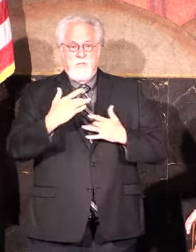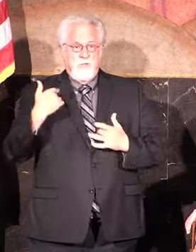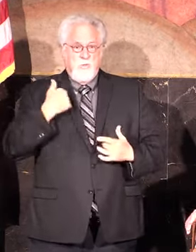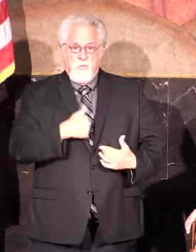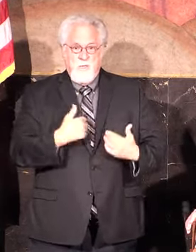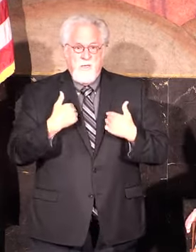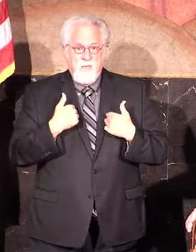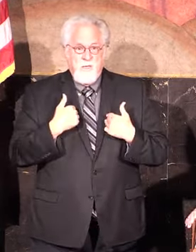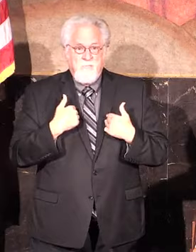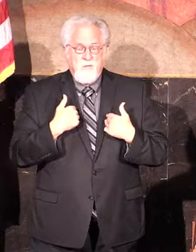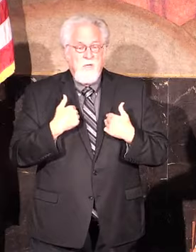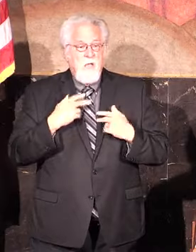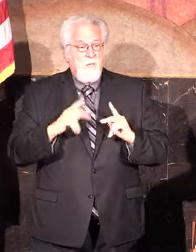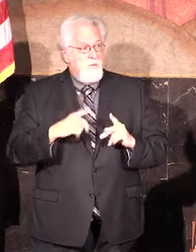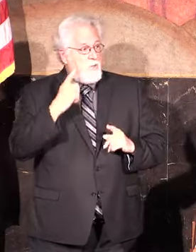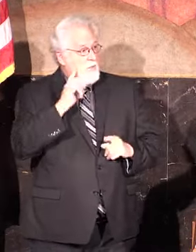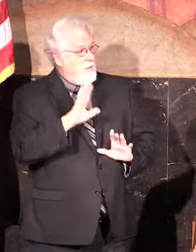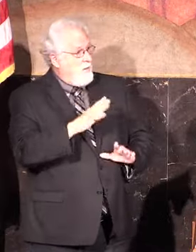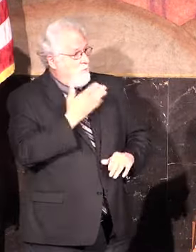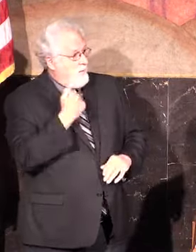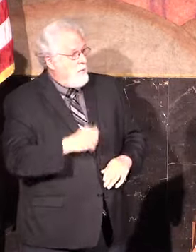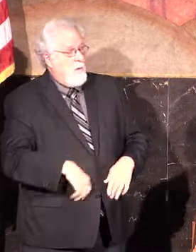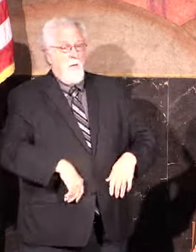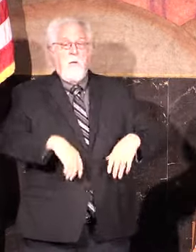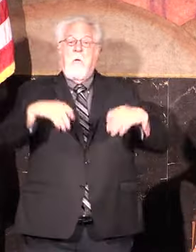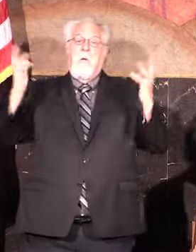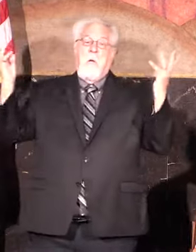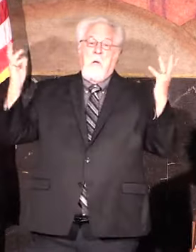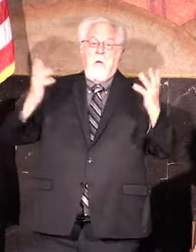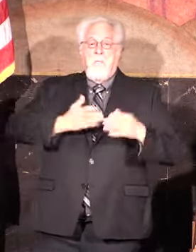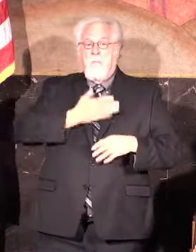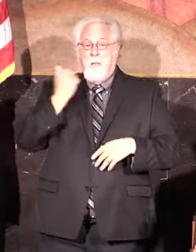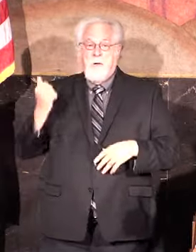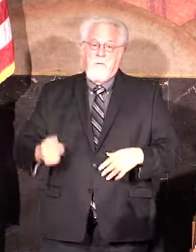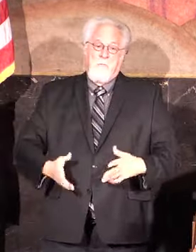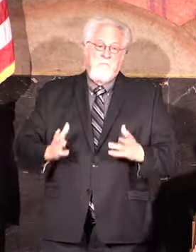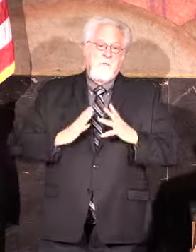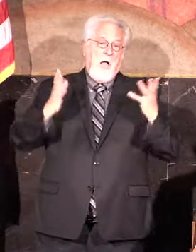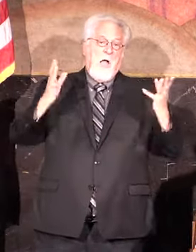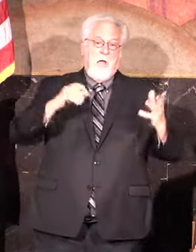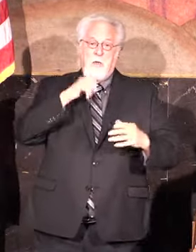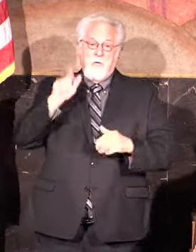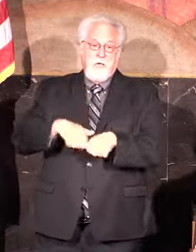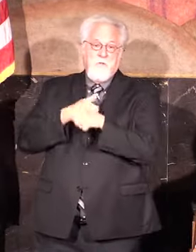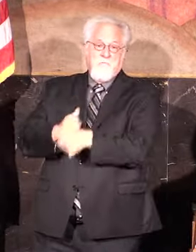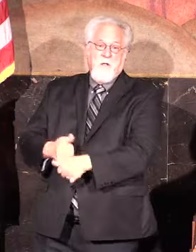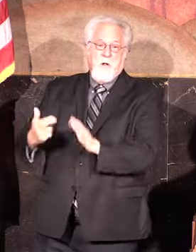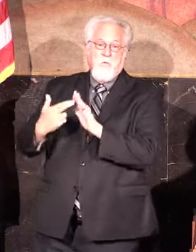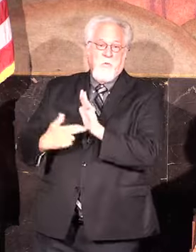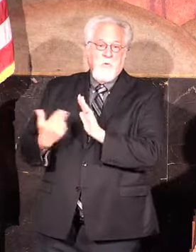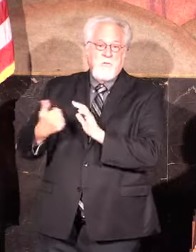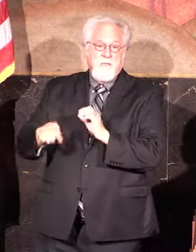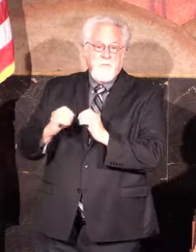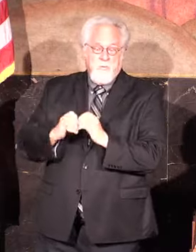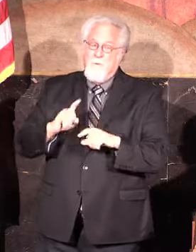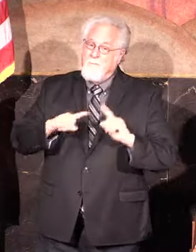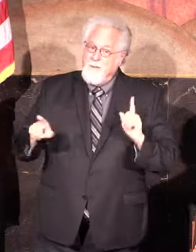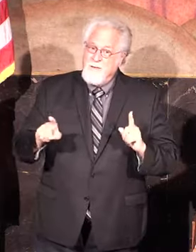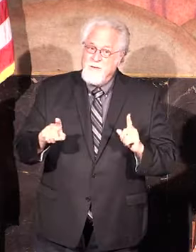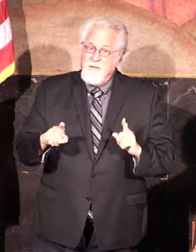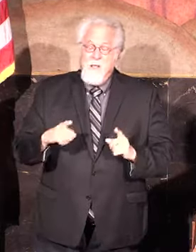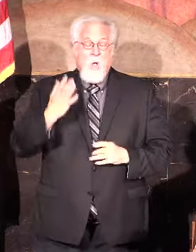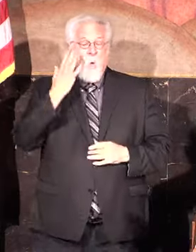is when people hear that we're doing better, they think, well, because we're doing better, they don't need to follow the mitigation measures, when the fact is